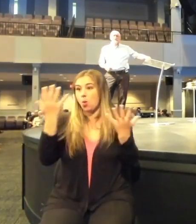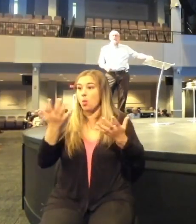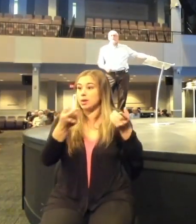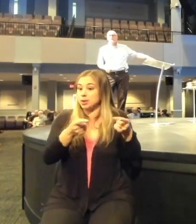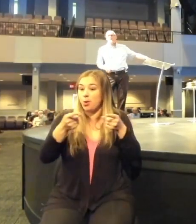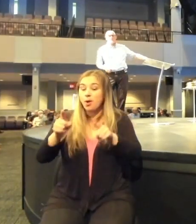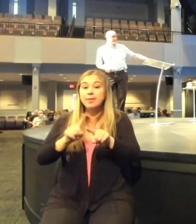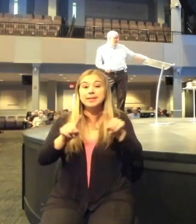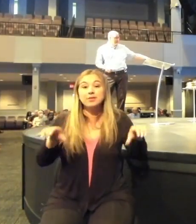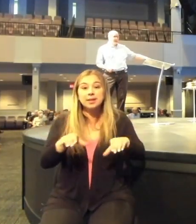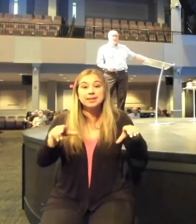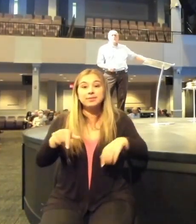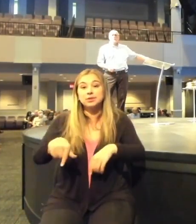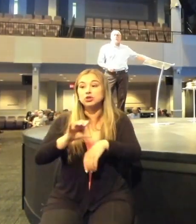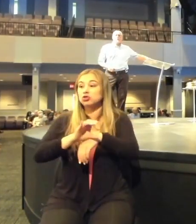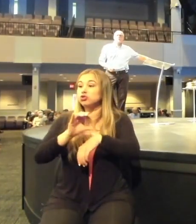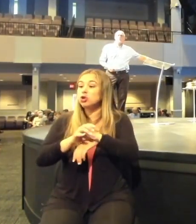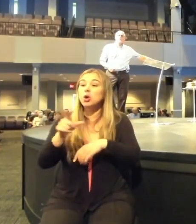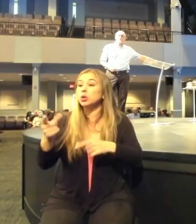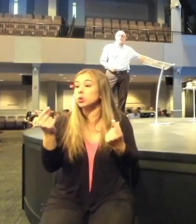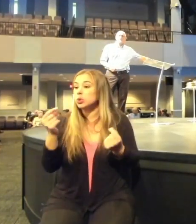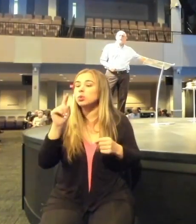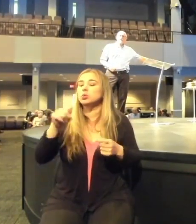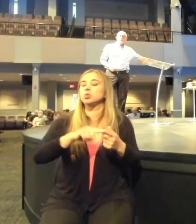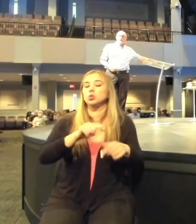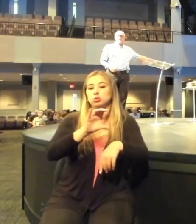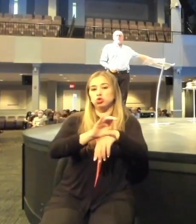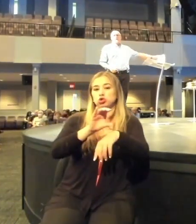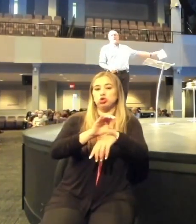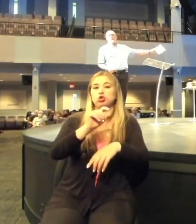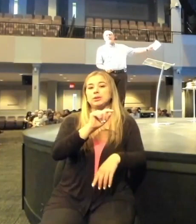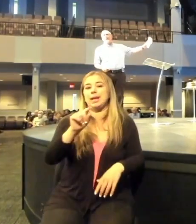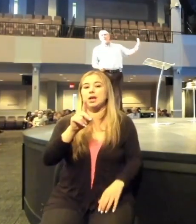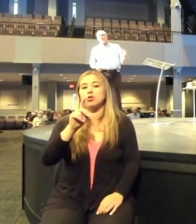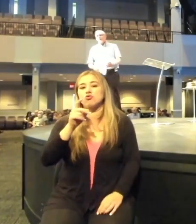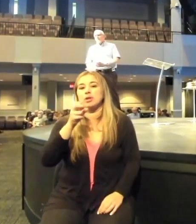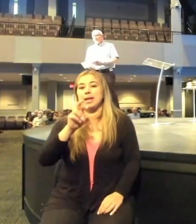the different activities here at Church of the Redeemer. What you want to do is go to